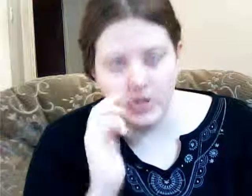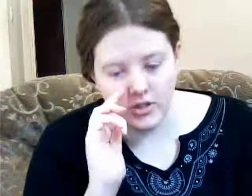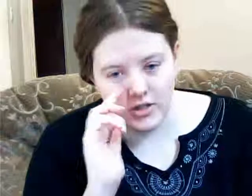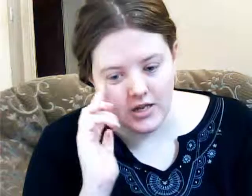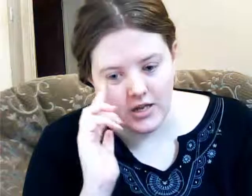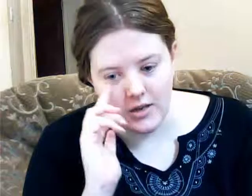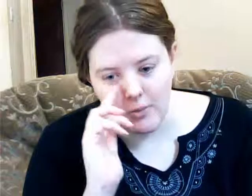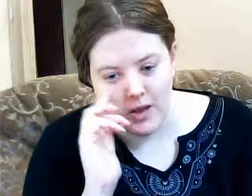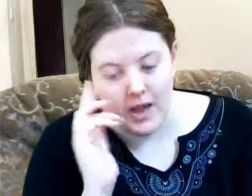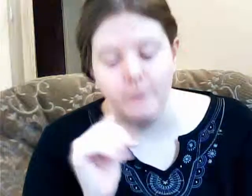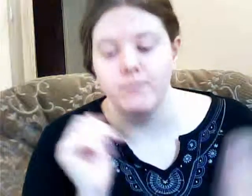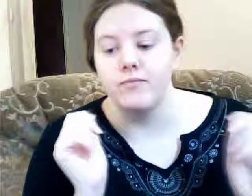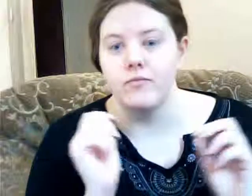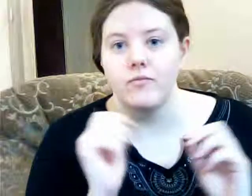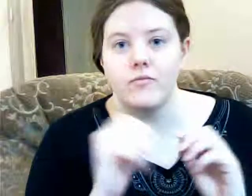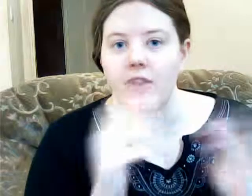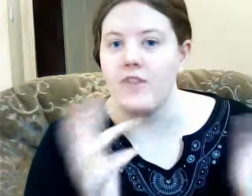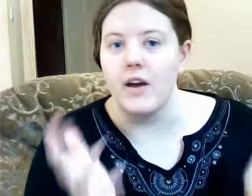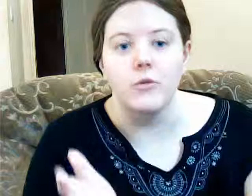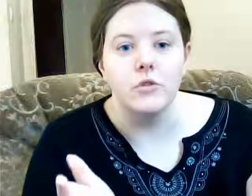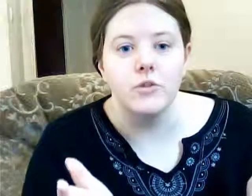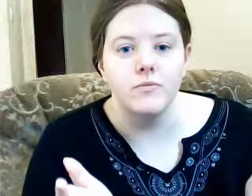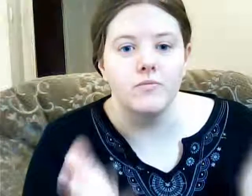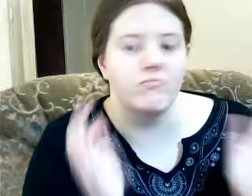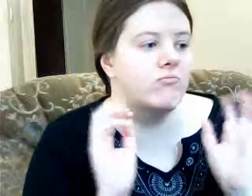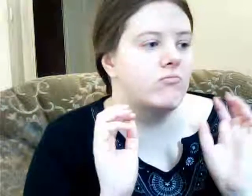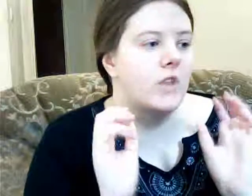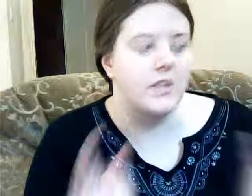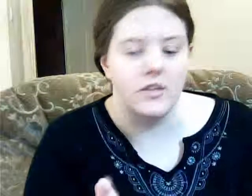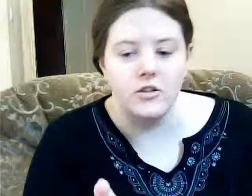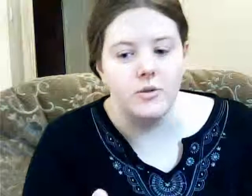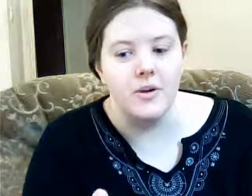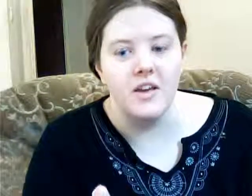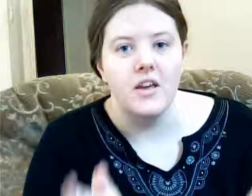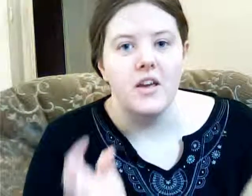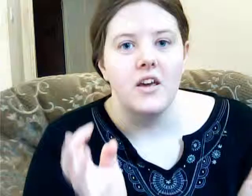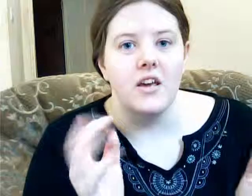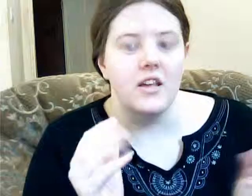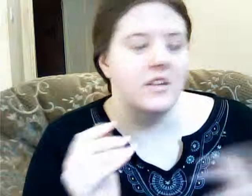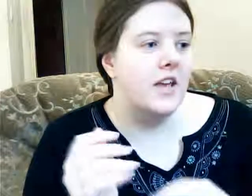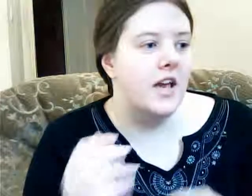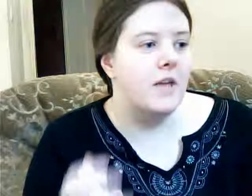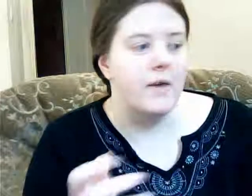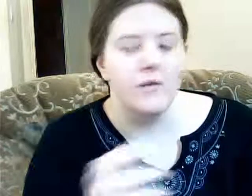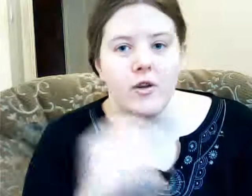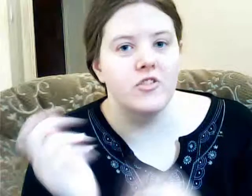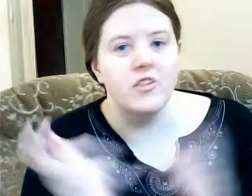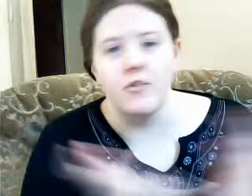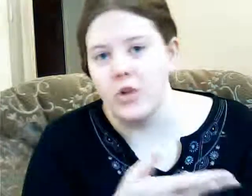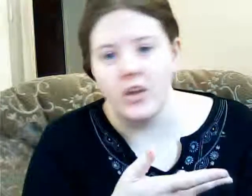lately where they failed they didn't do it it came out like several years